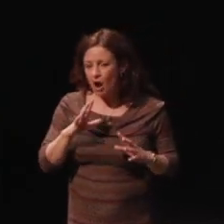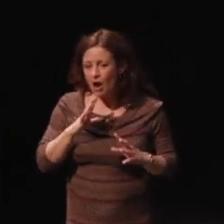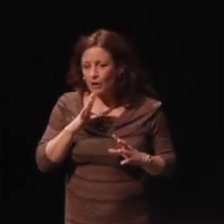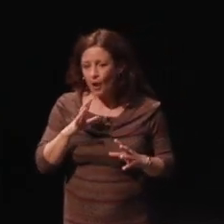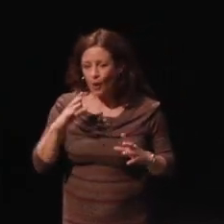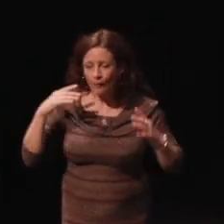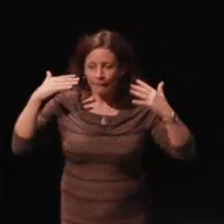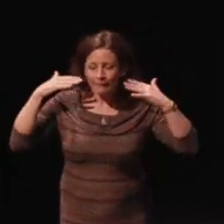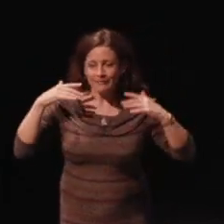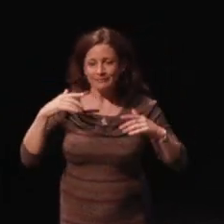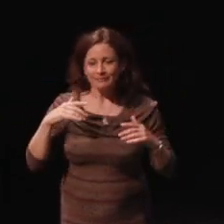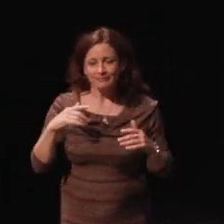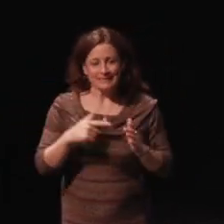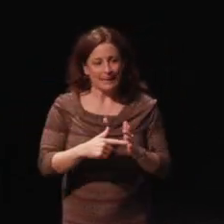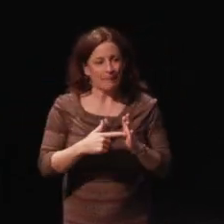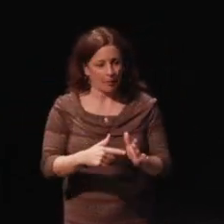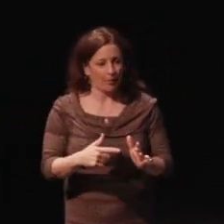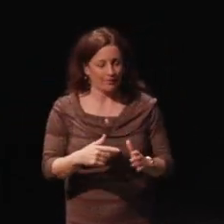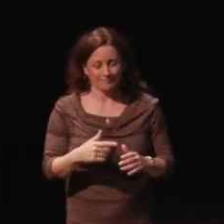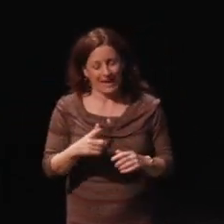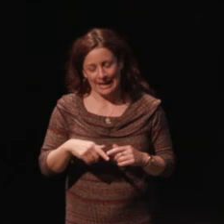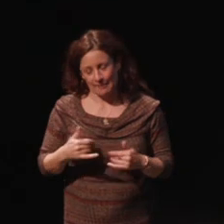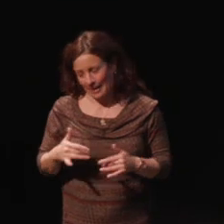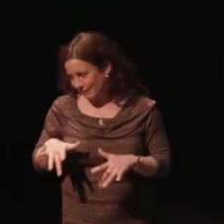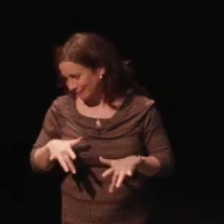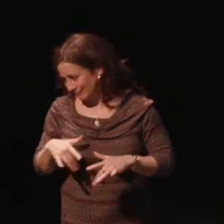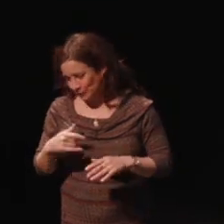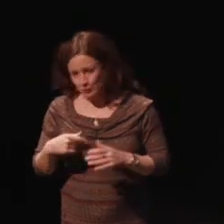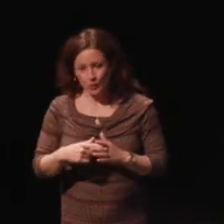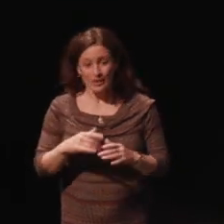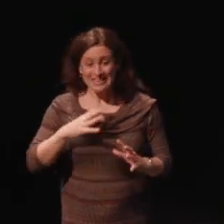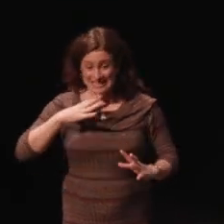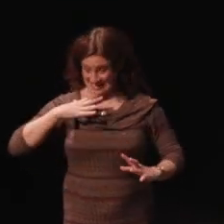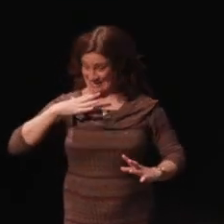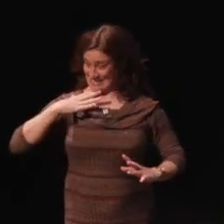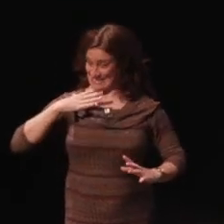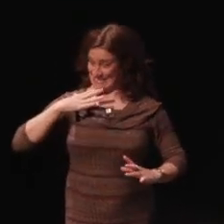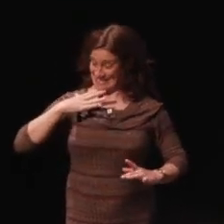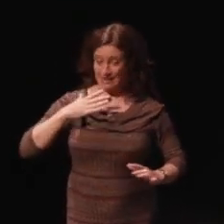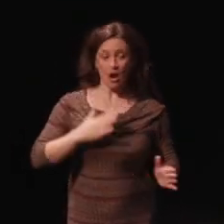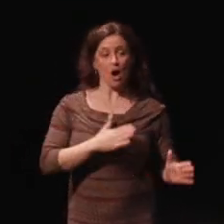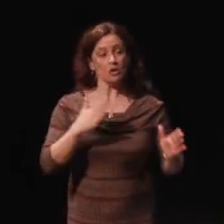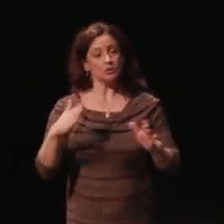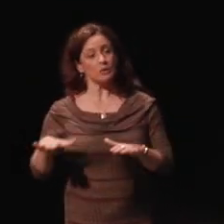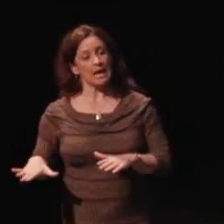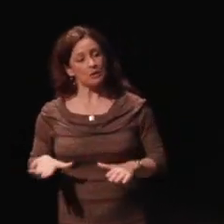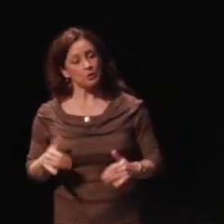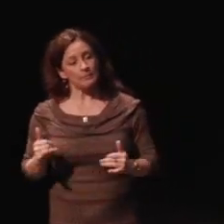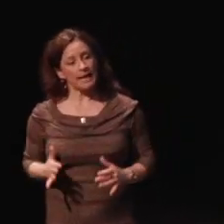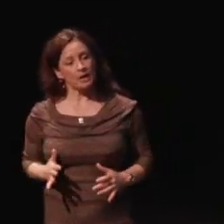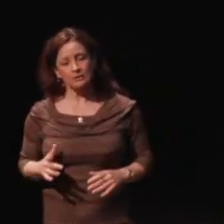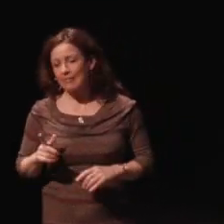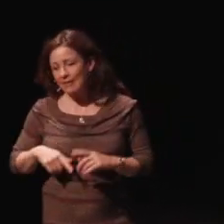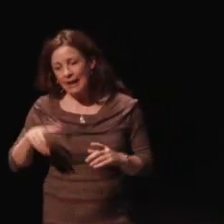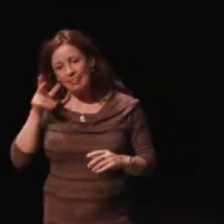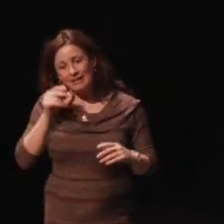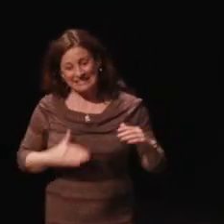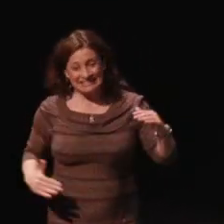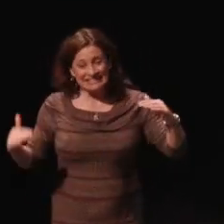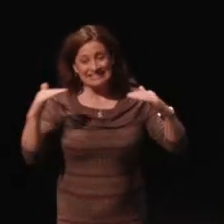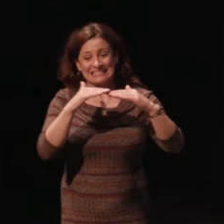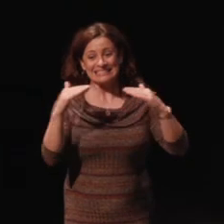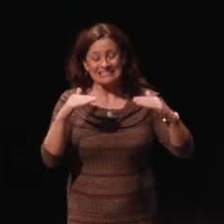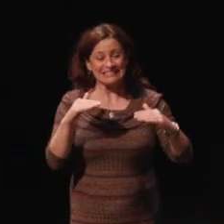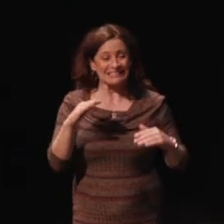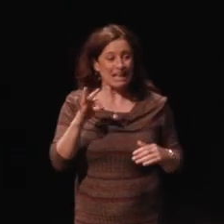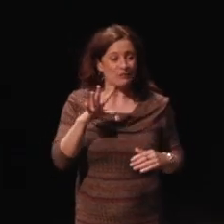can't play, just to give you an example of how fast that is. But then there's also your casual players, which just can't listen at those speeds. And the